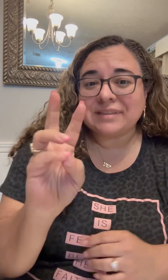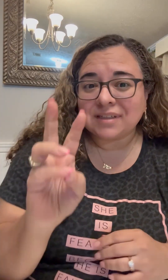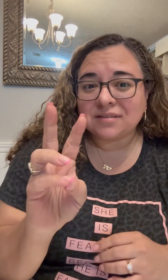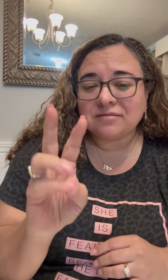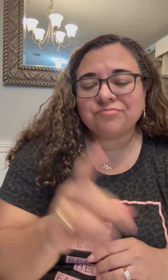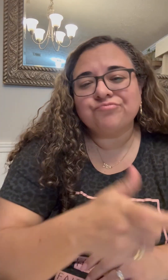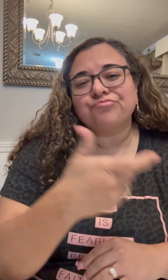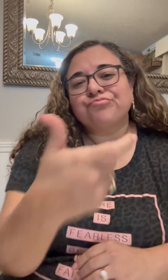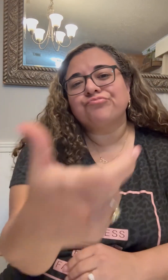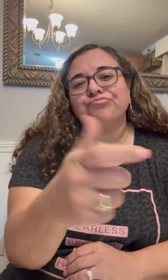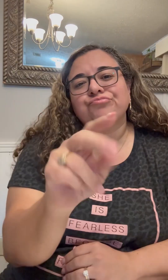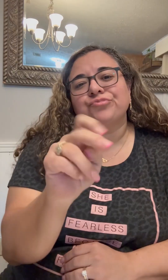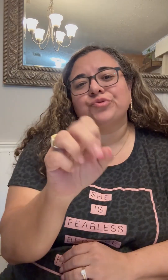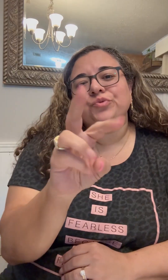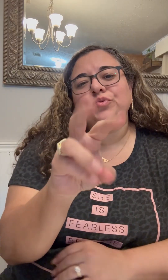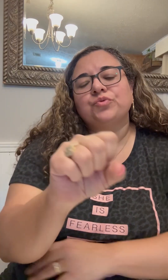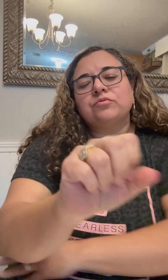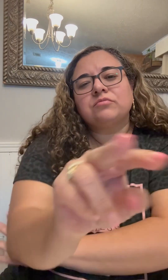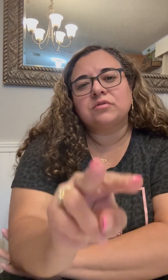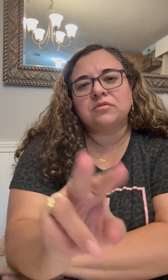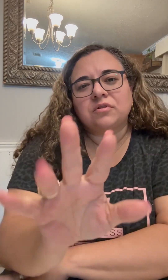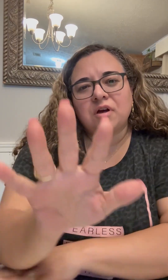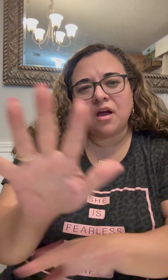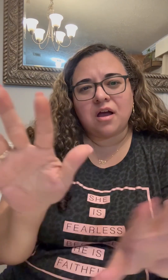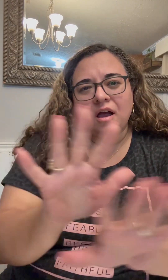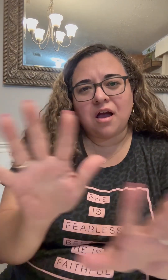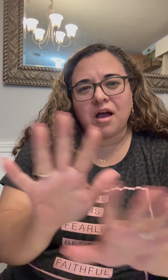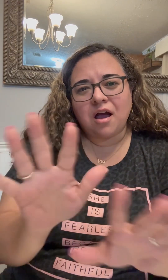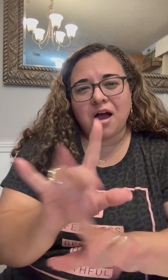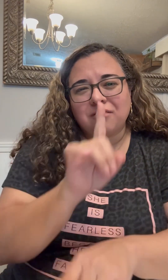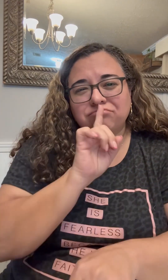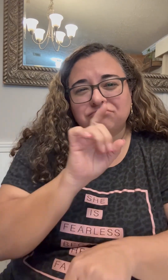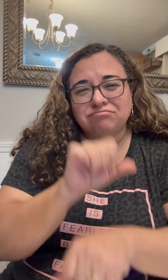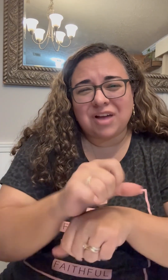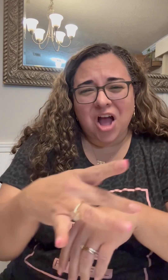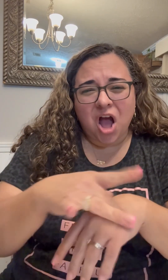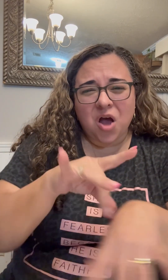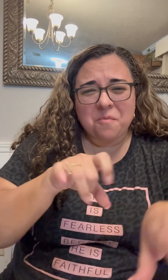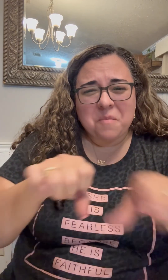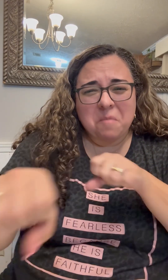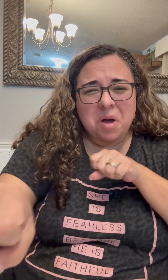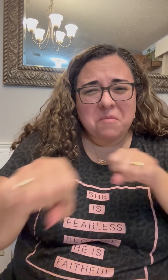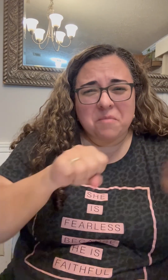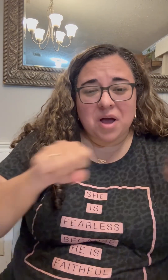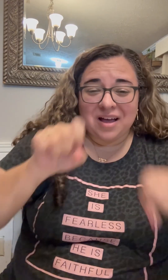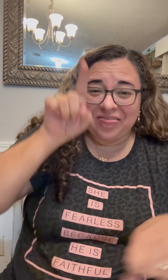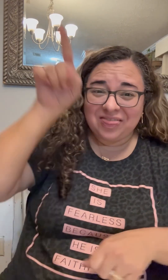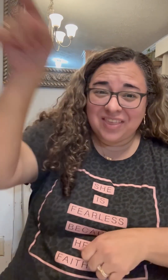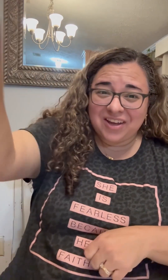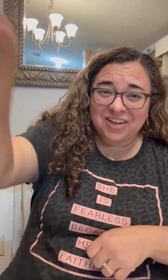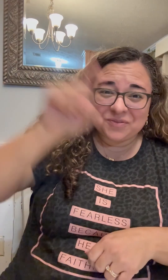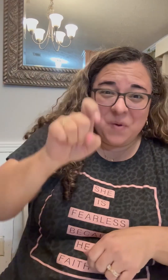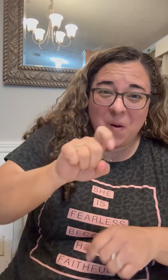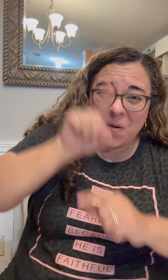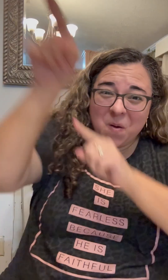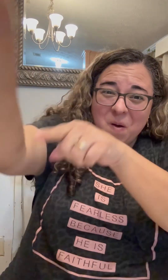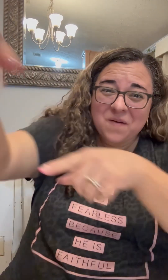The 26th, they're sitting there watching the news, and they were completely shocked. An earthquake had